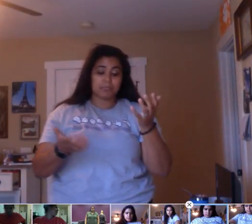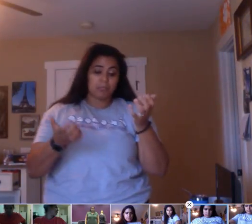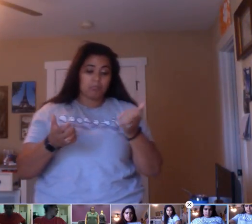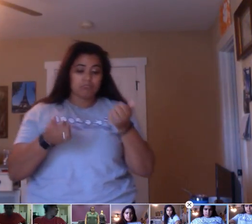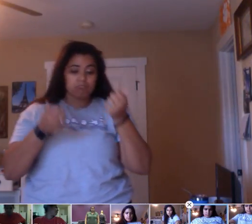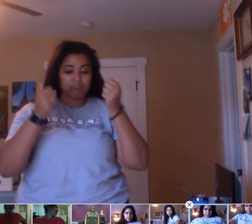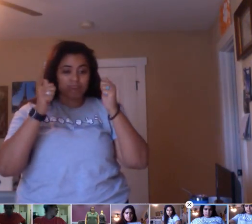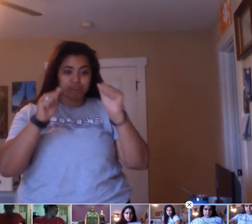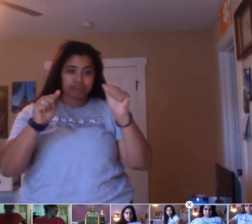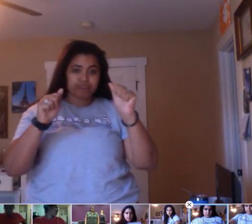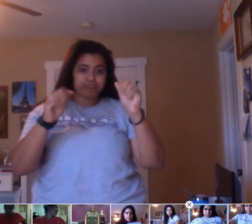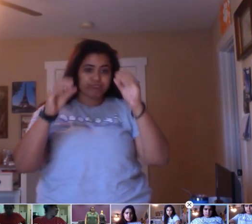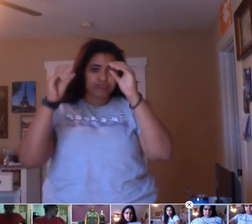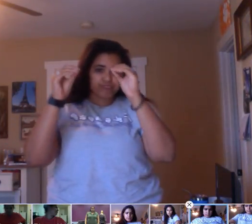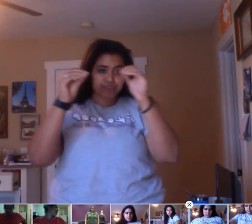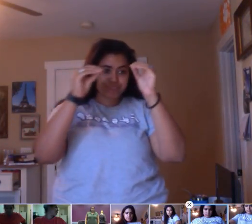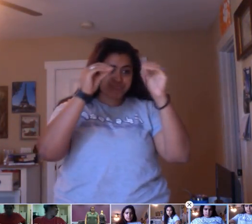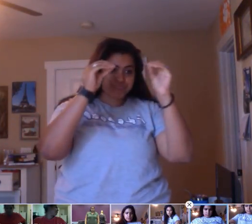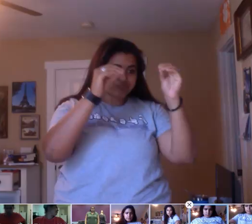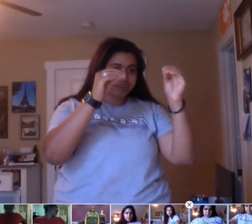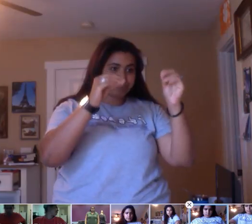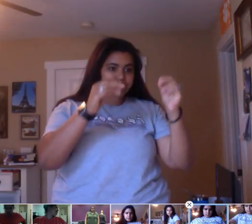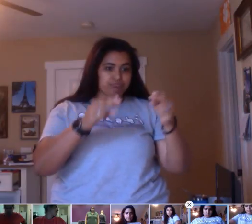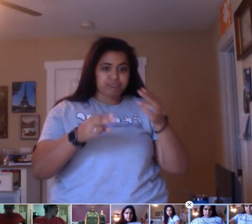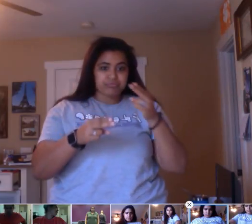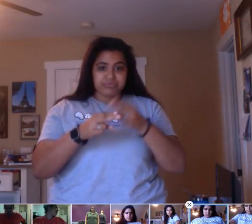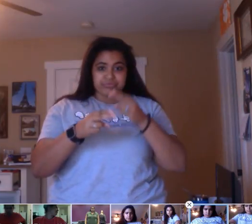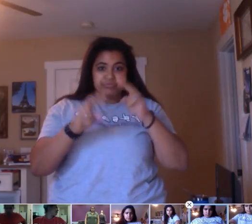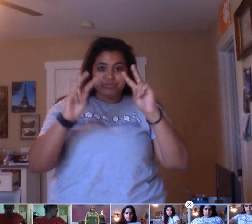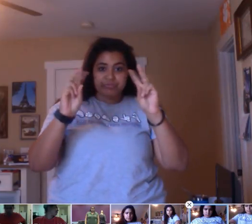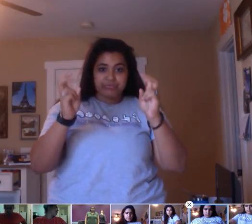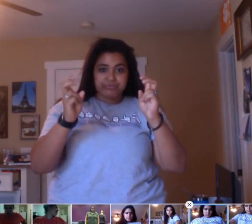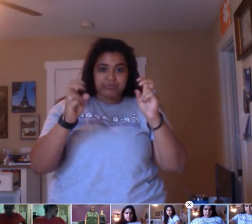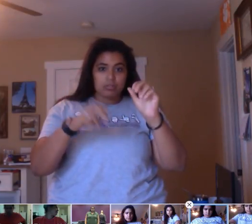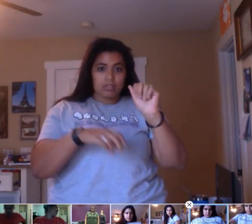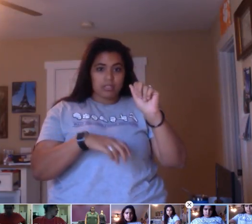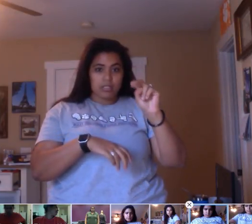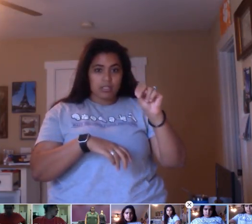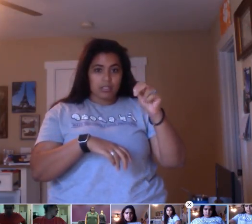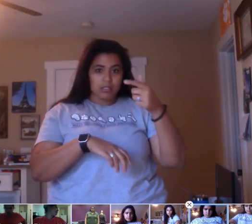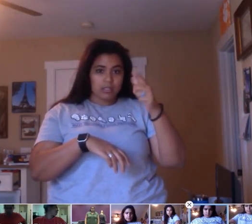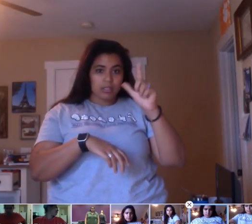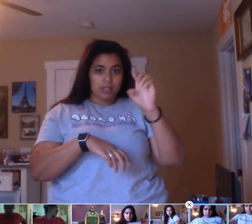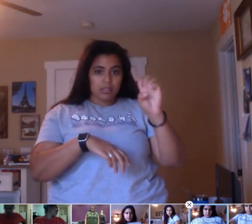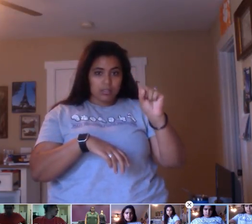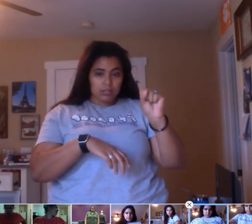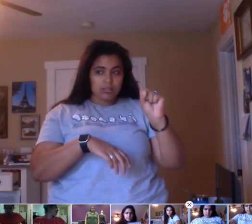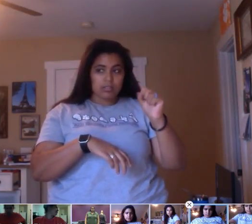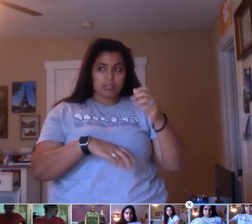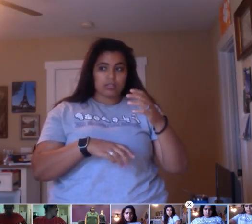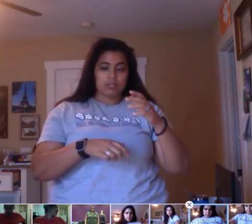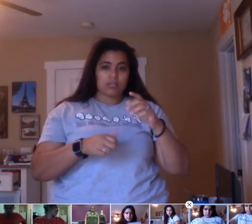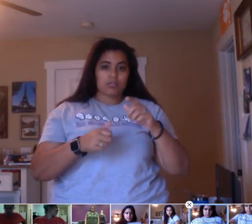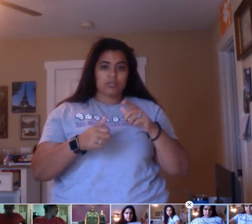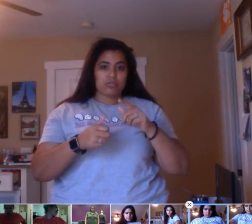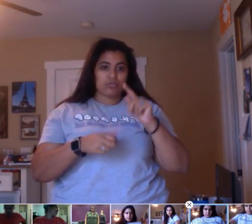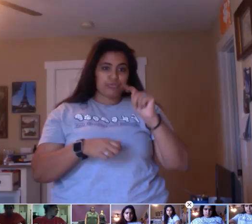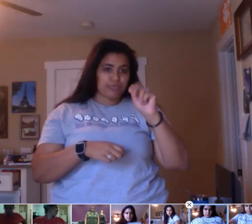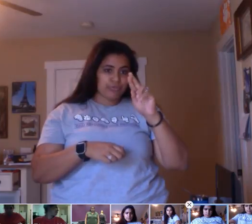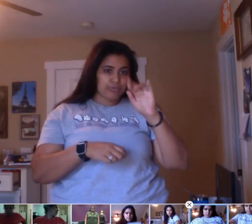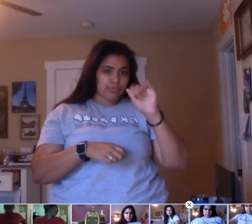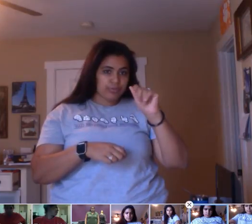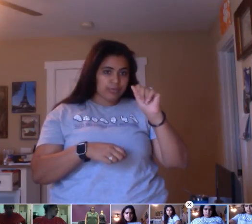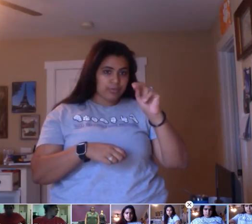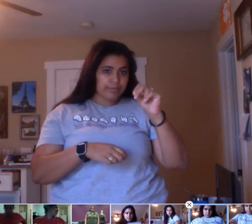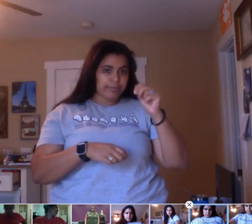Hello. So, presenting today, I want to try and teach you all about angles.